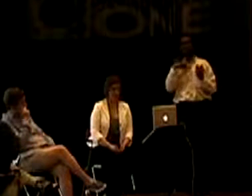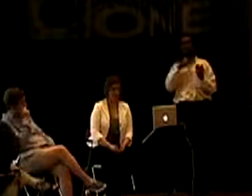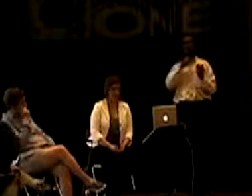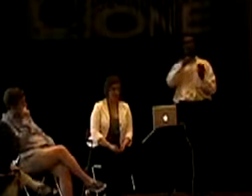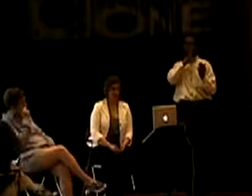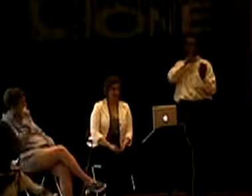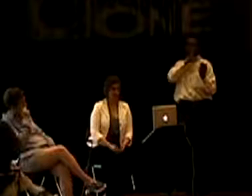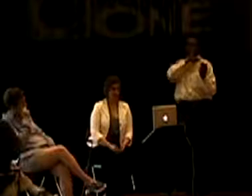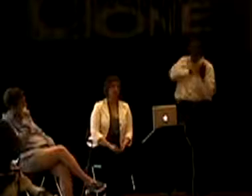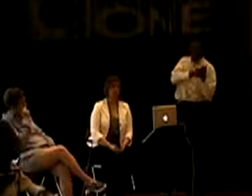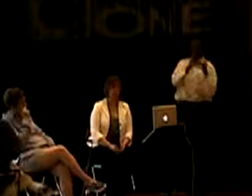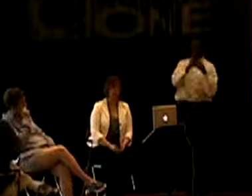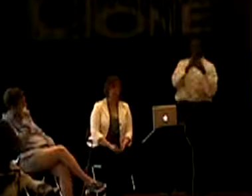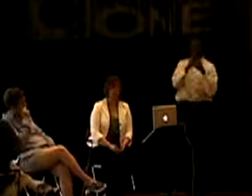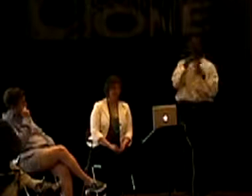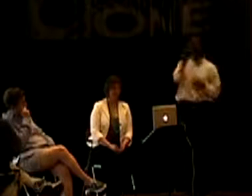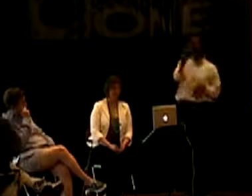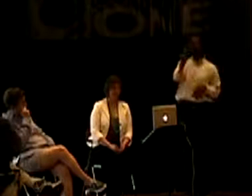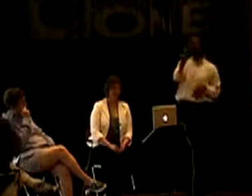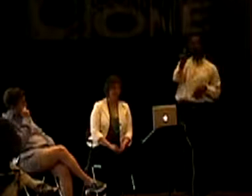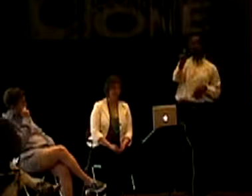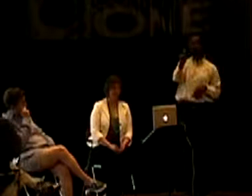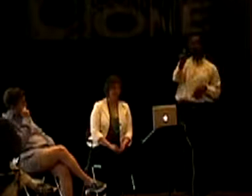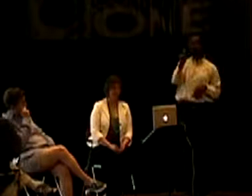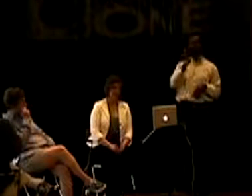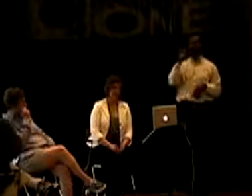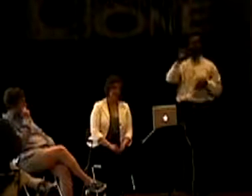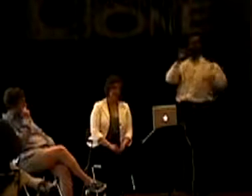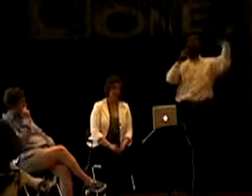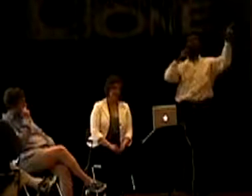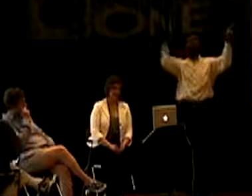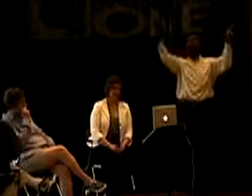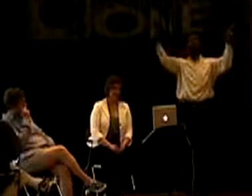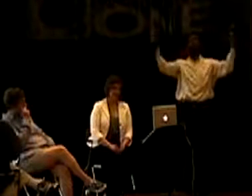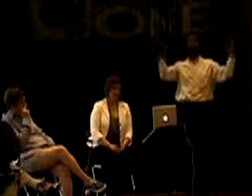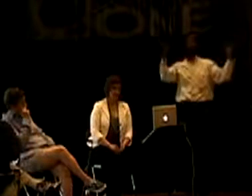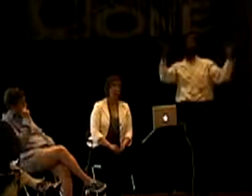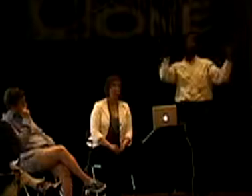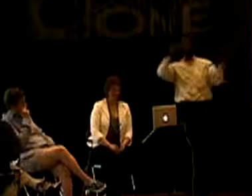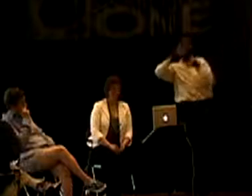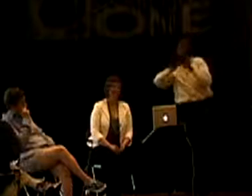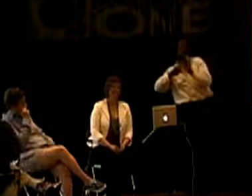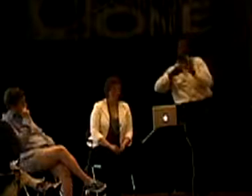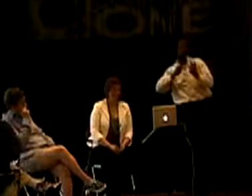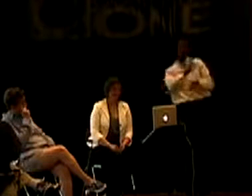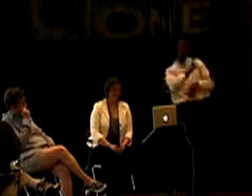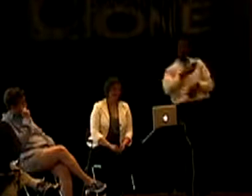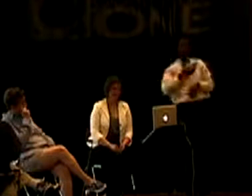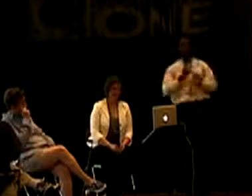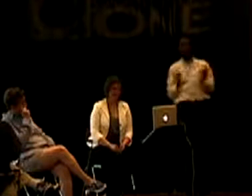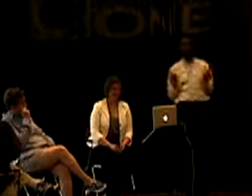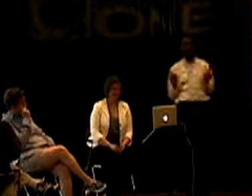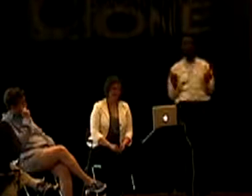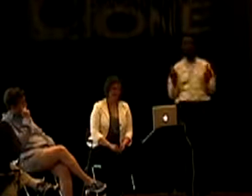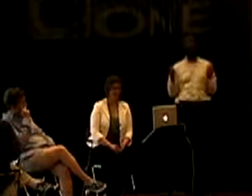way, then maybe this sign choice is better, and so it evolves. So I don't have the kind of control over the things that get